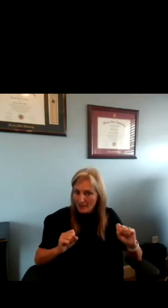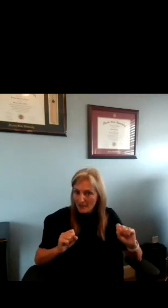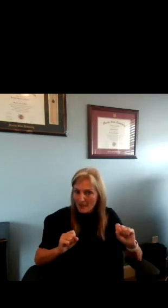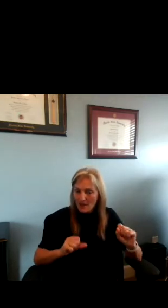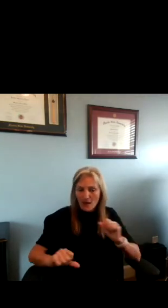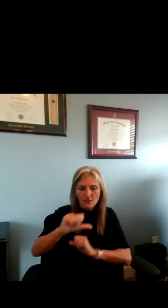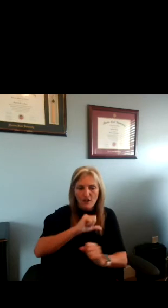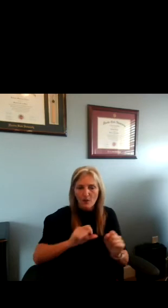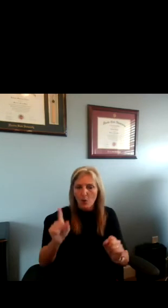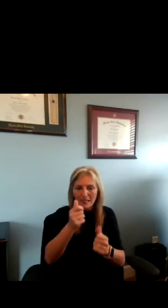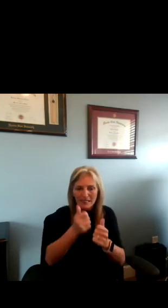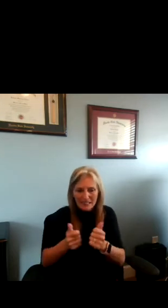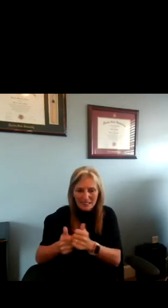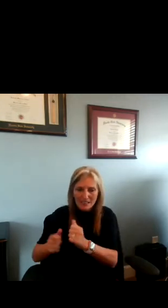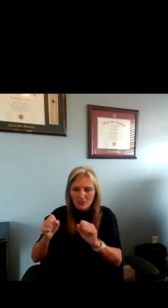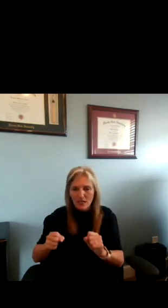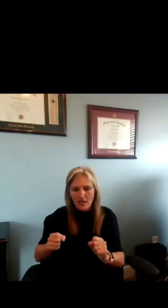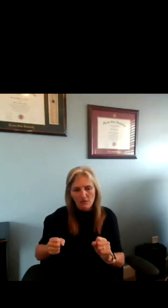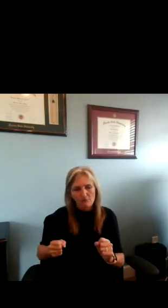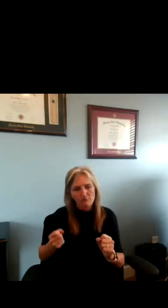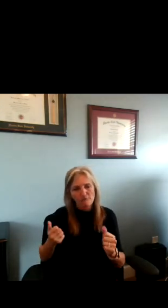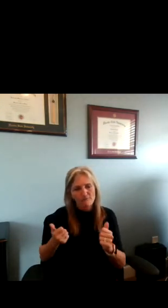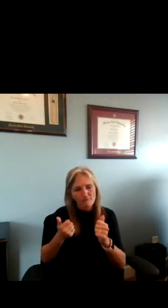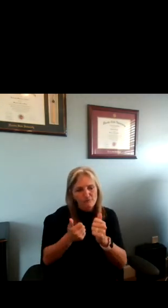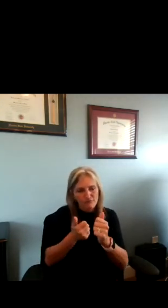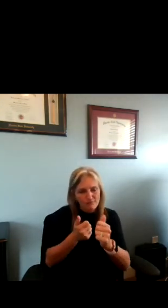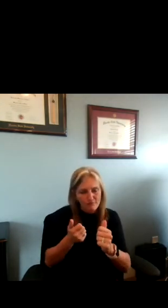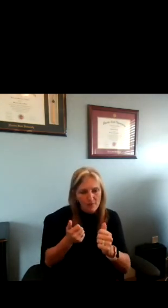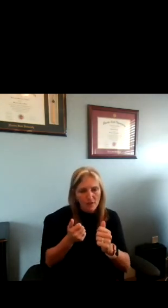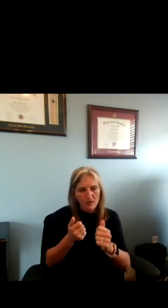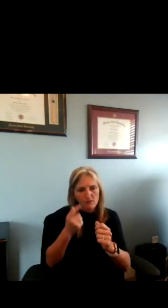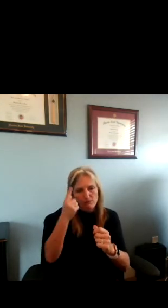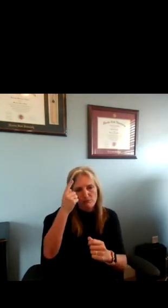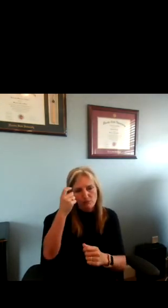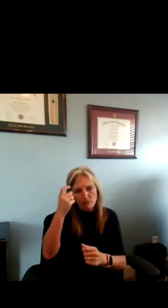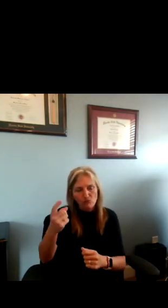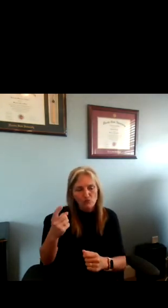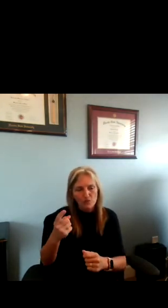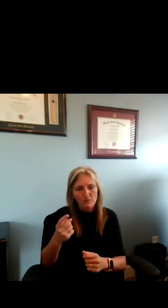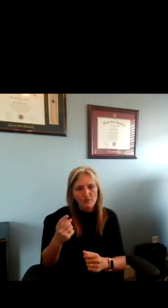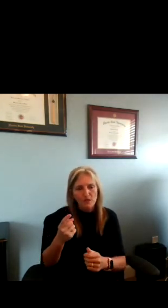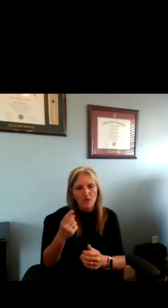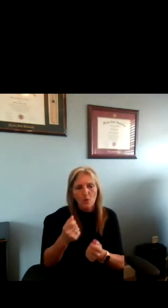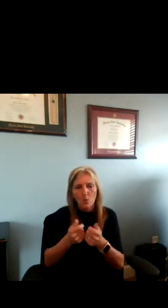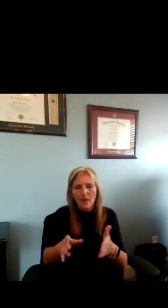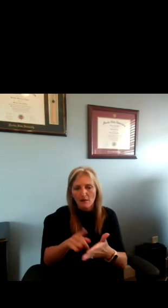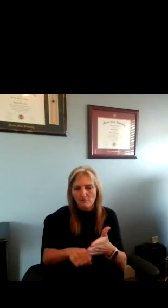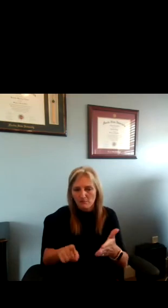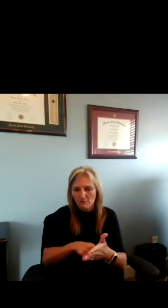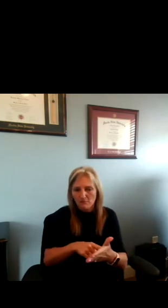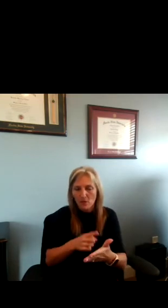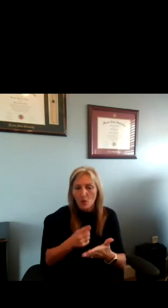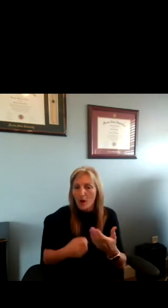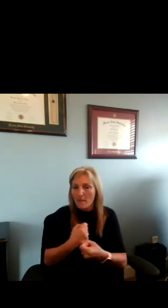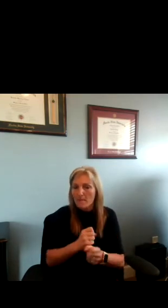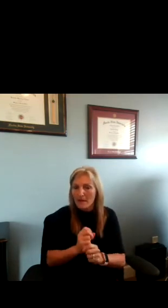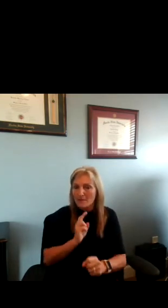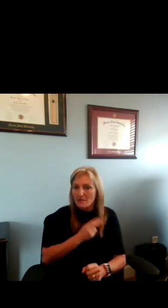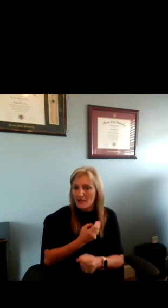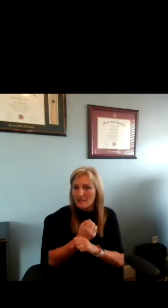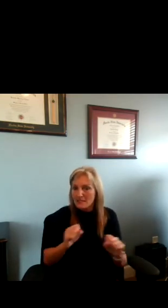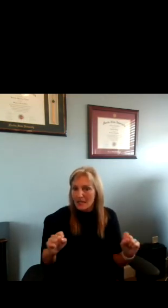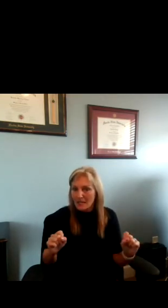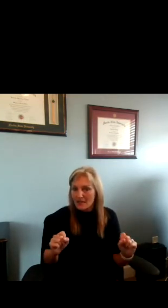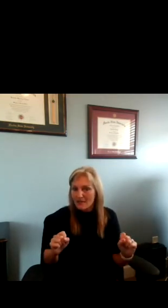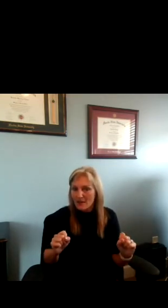pursue our aspirations without discrimination. What makes us safe? Passing ban the